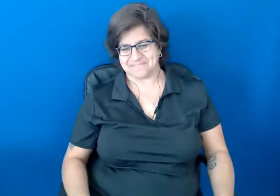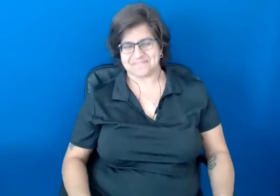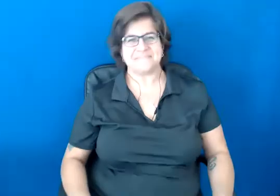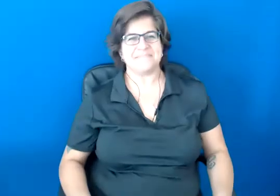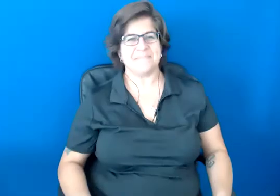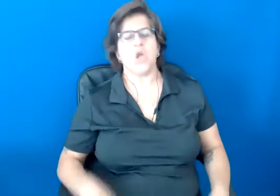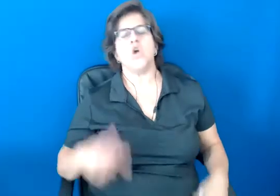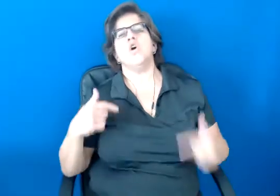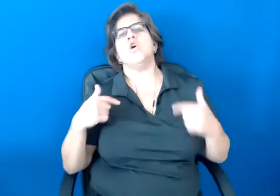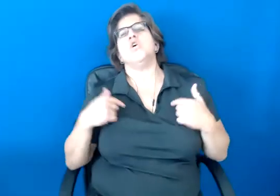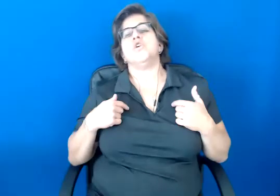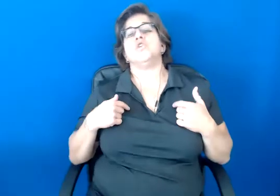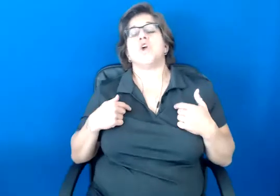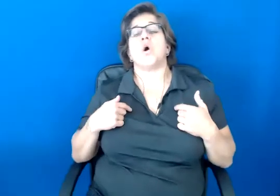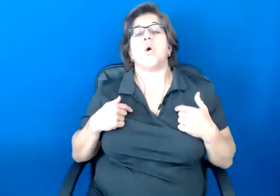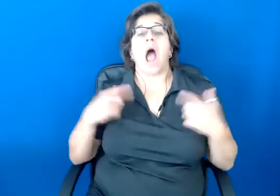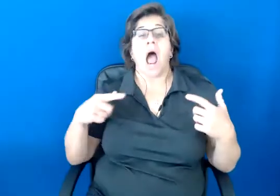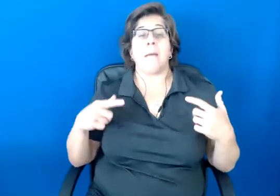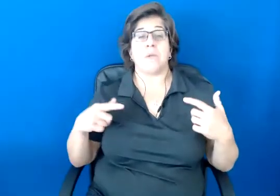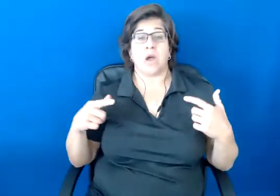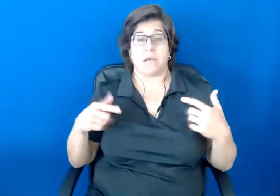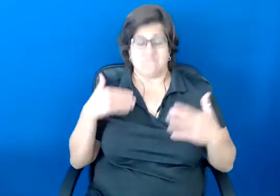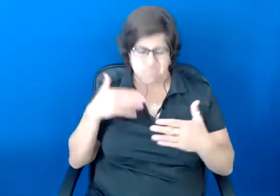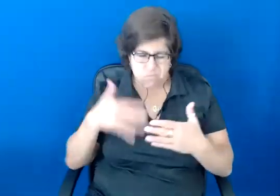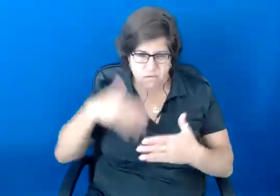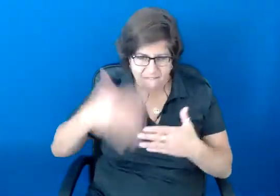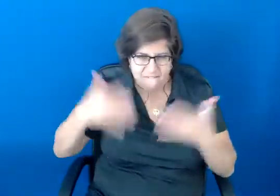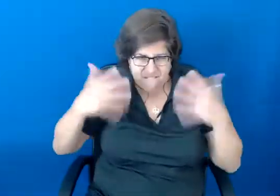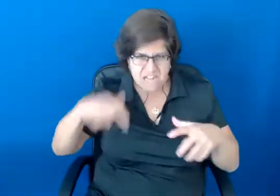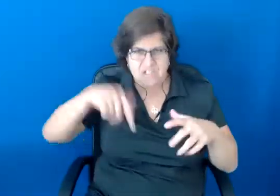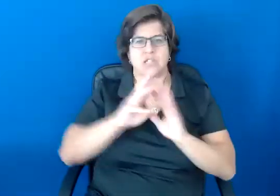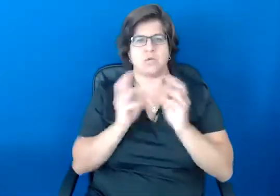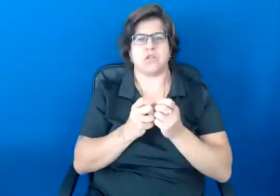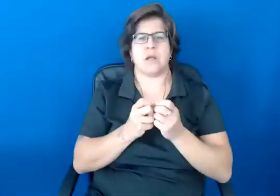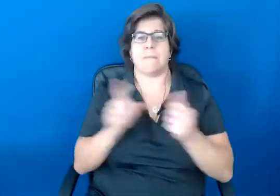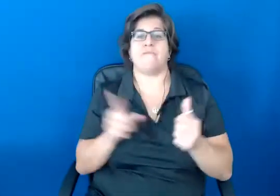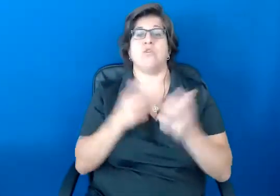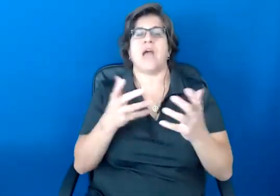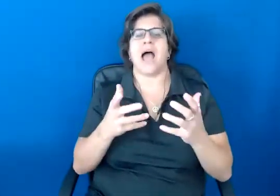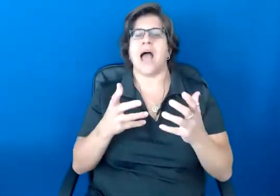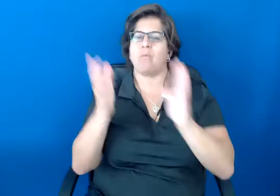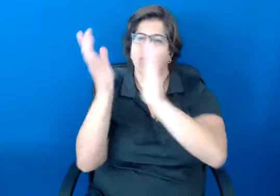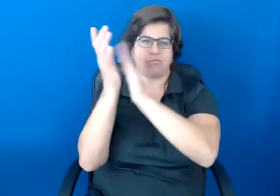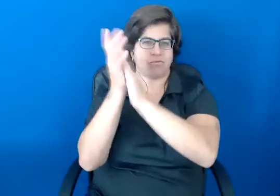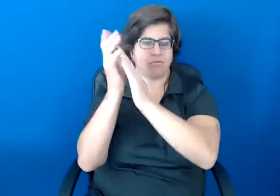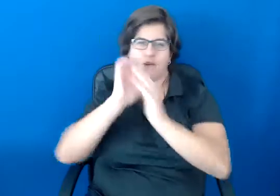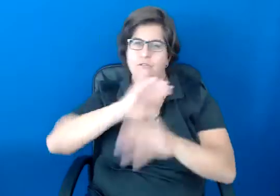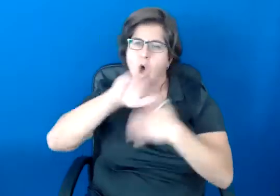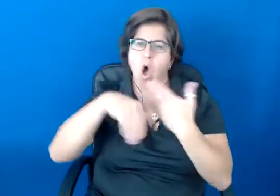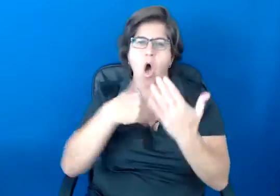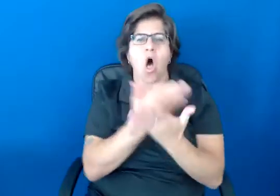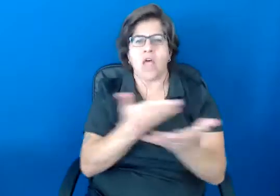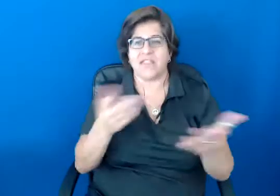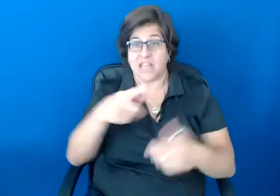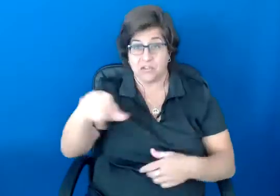finishing up this workshop. But one of the things I want to do is give a really big shout out for all the